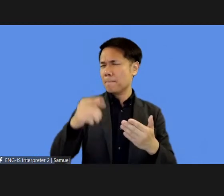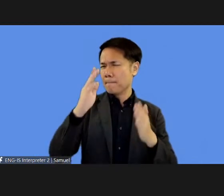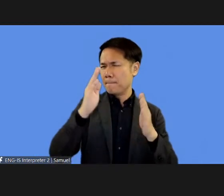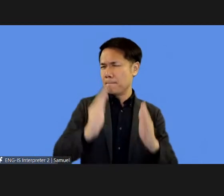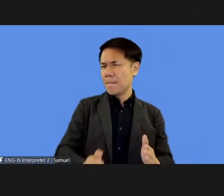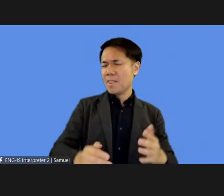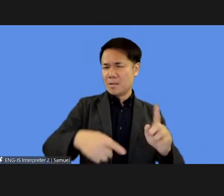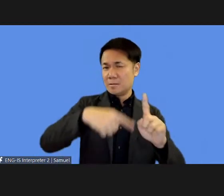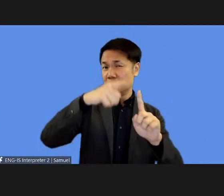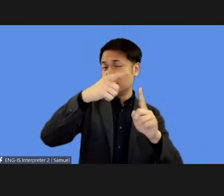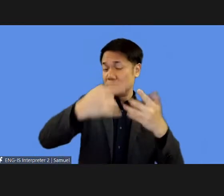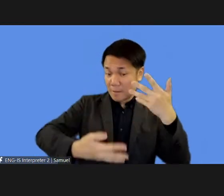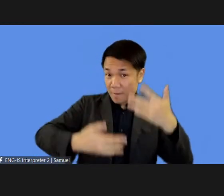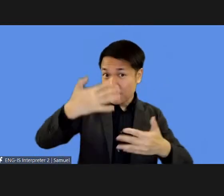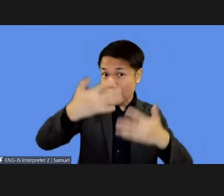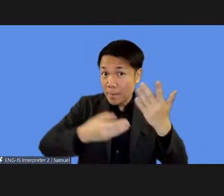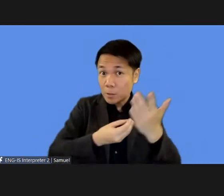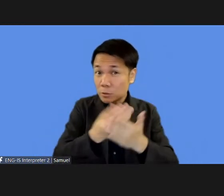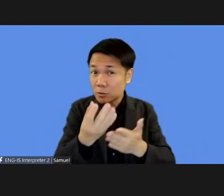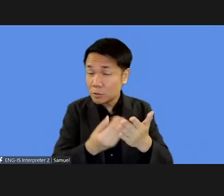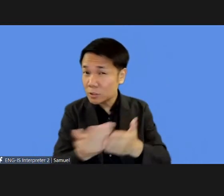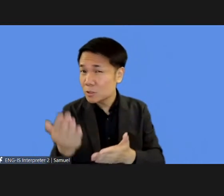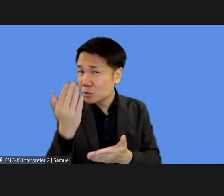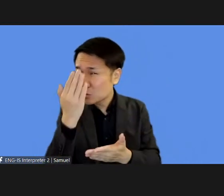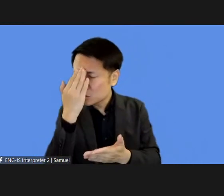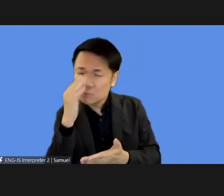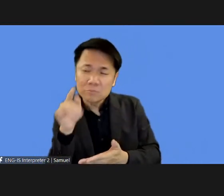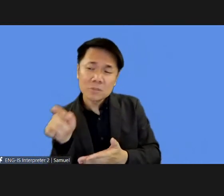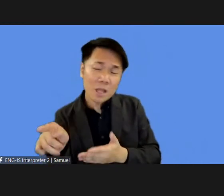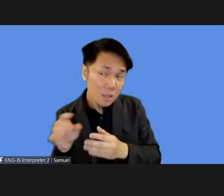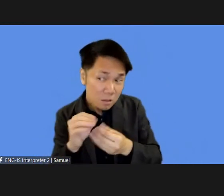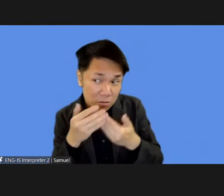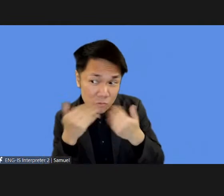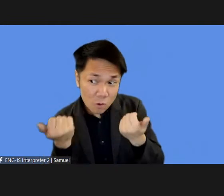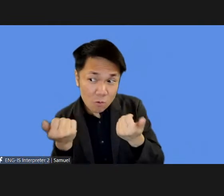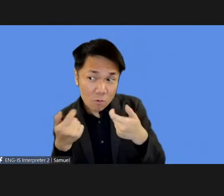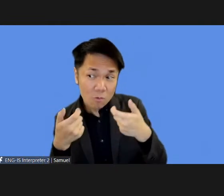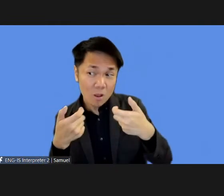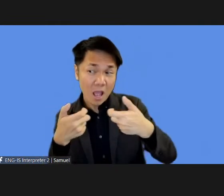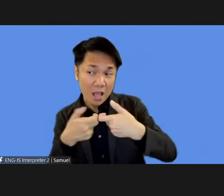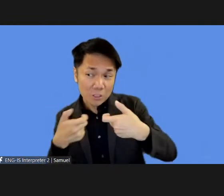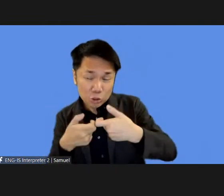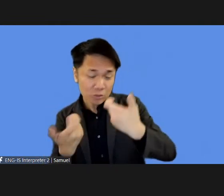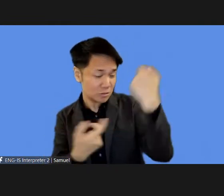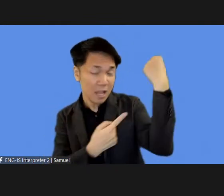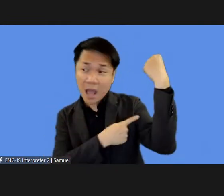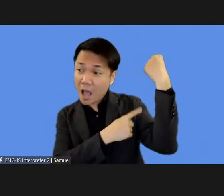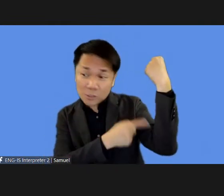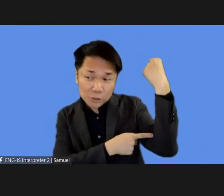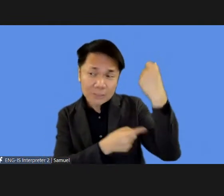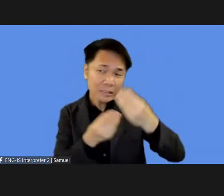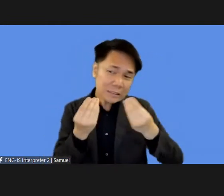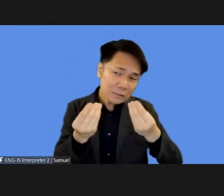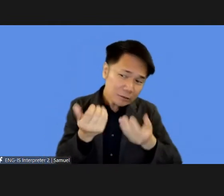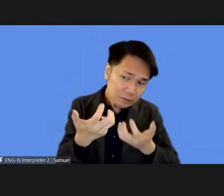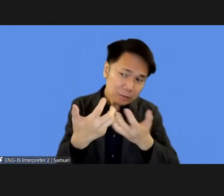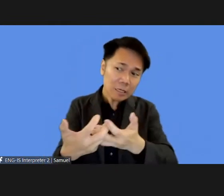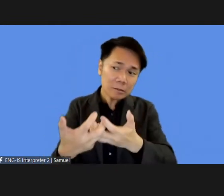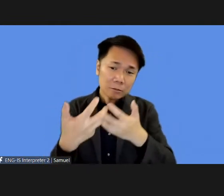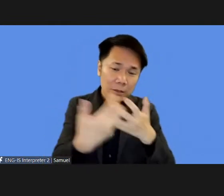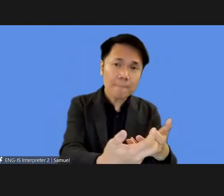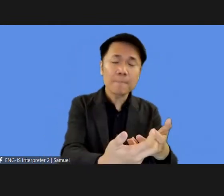of access to energy mean is very important, and therefore there has to be more detailed country